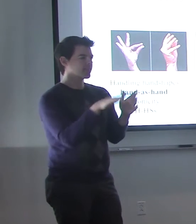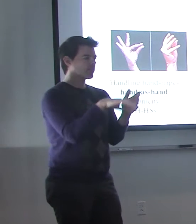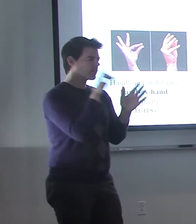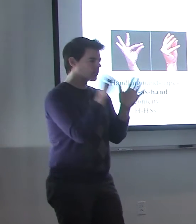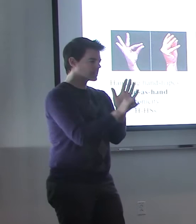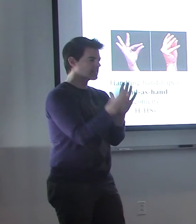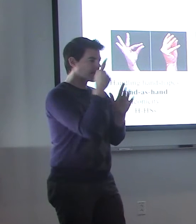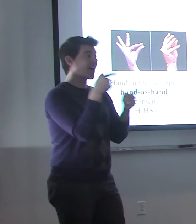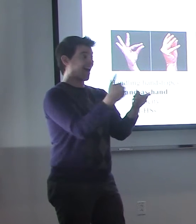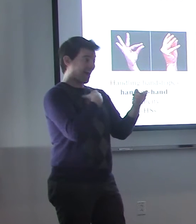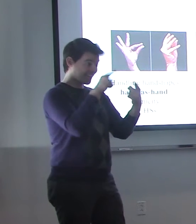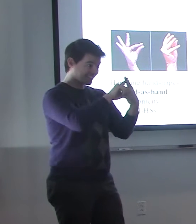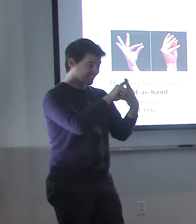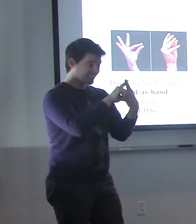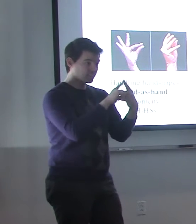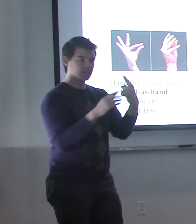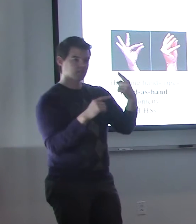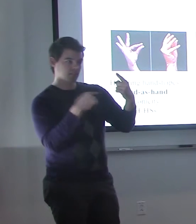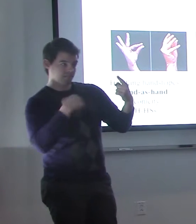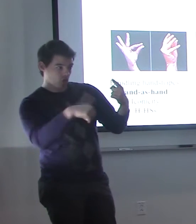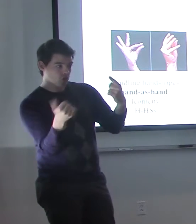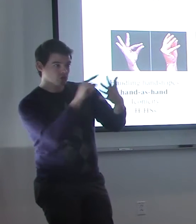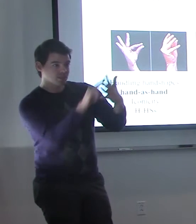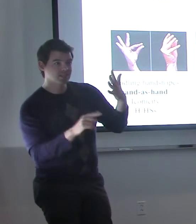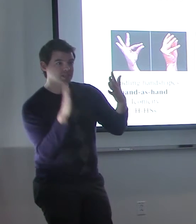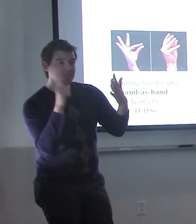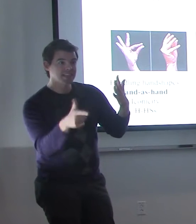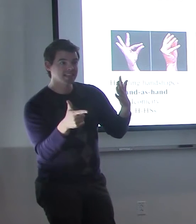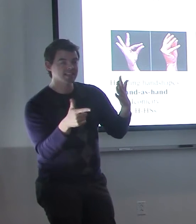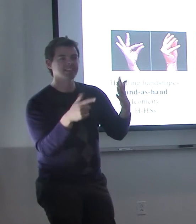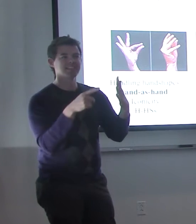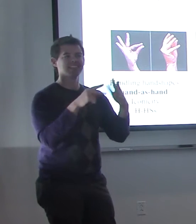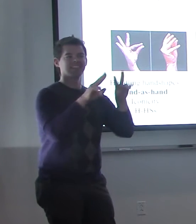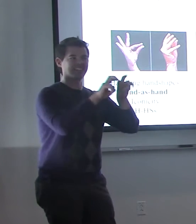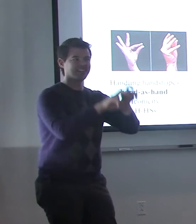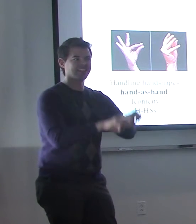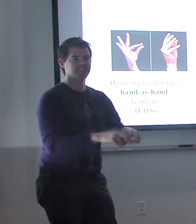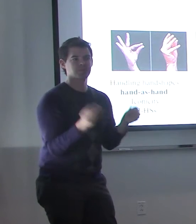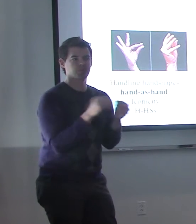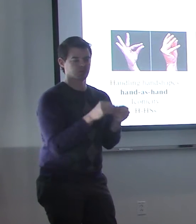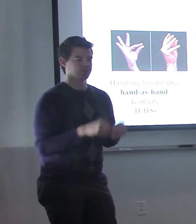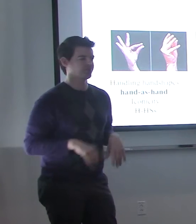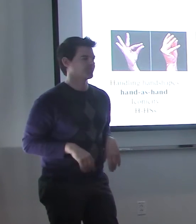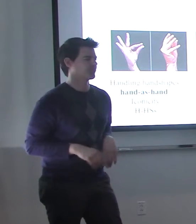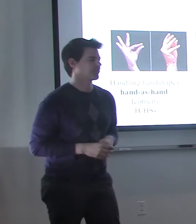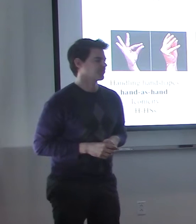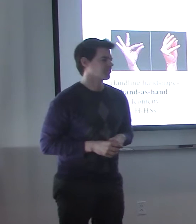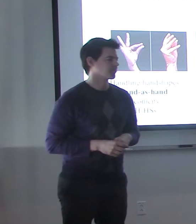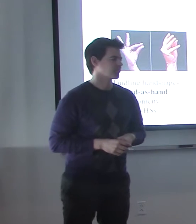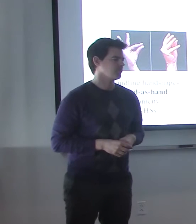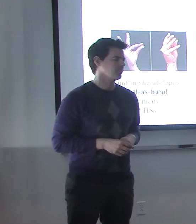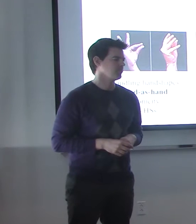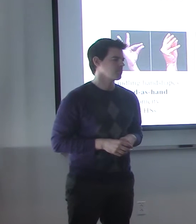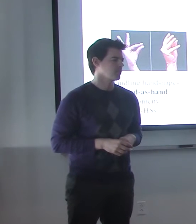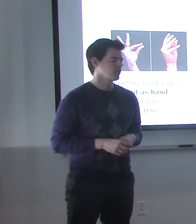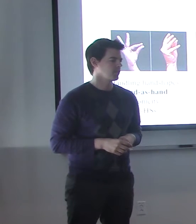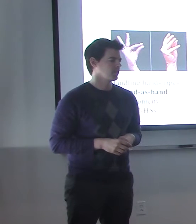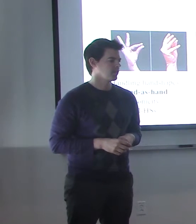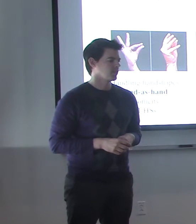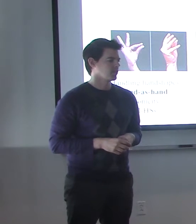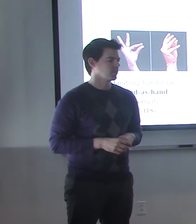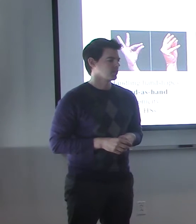that they have at their disposal. And in sign languages, one of the very, very sort of